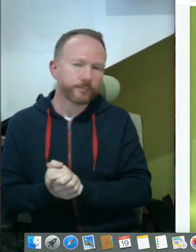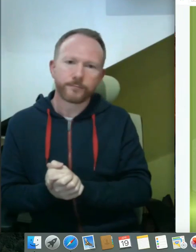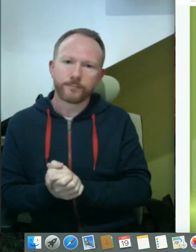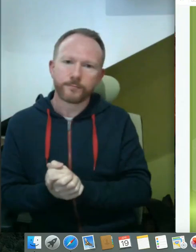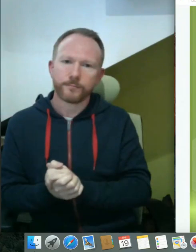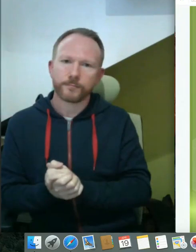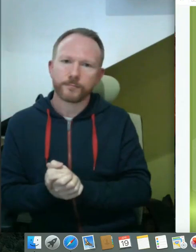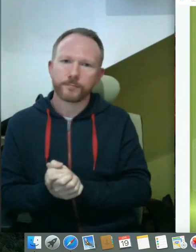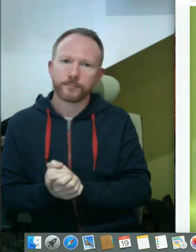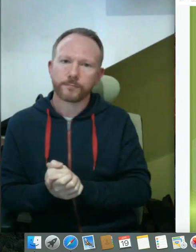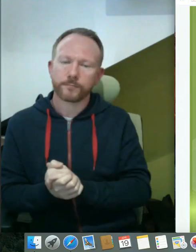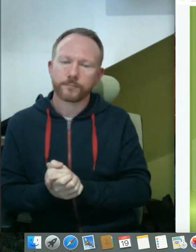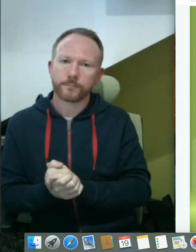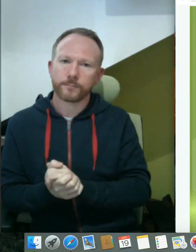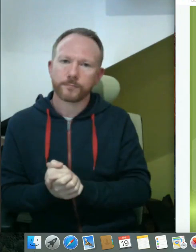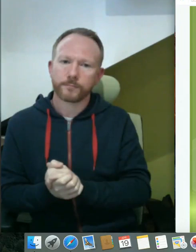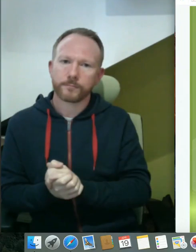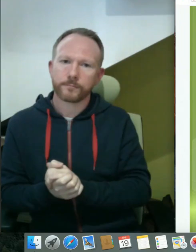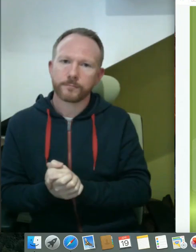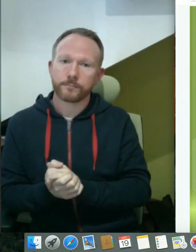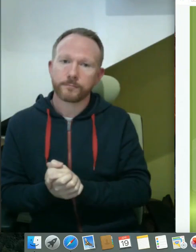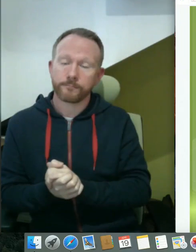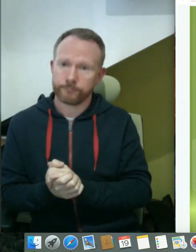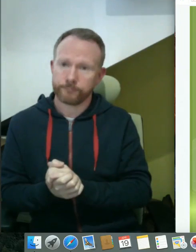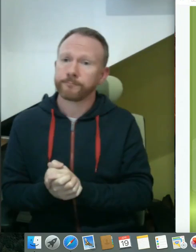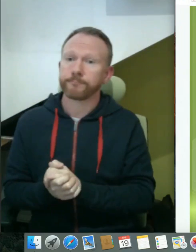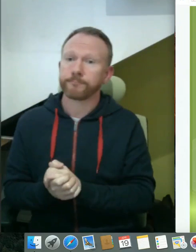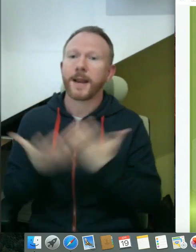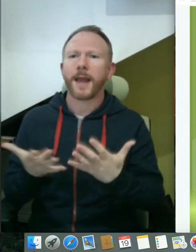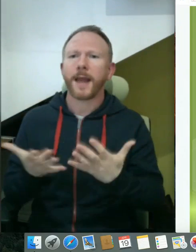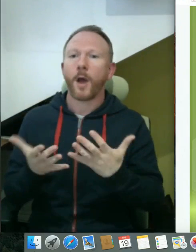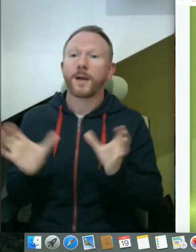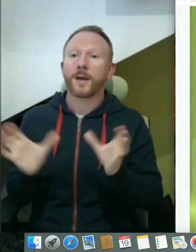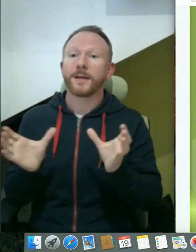So moving on to section B, which covers teamwork.